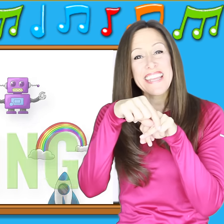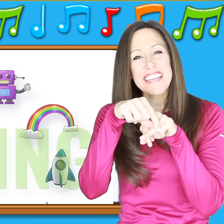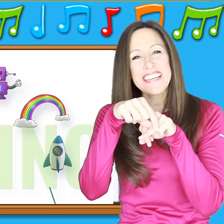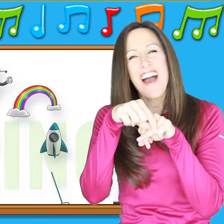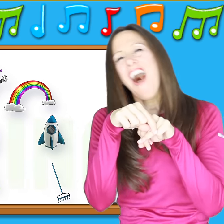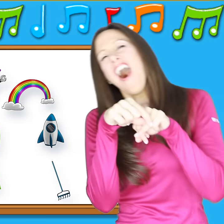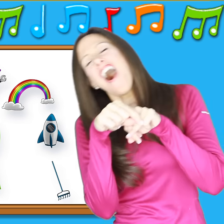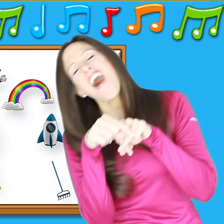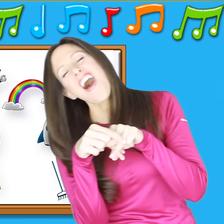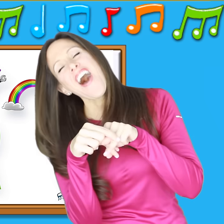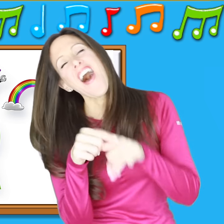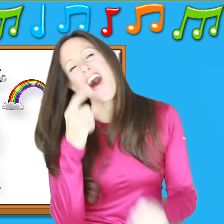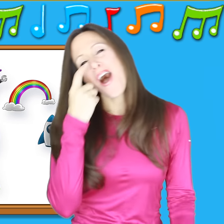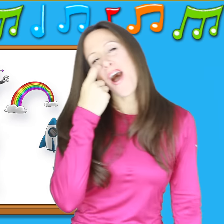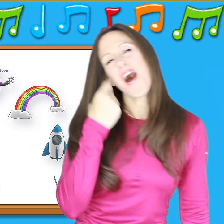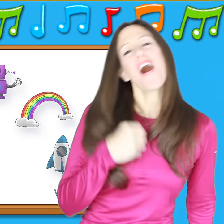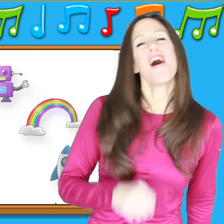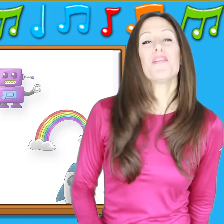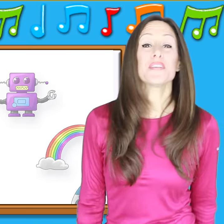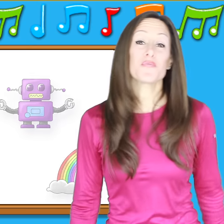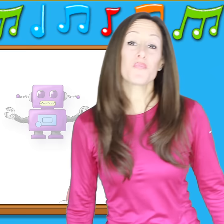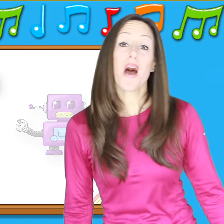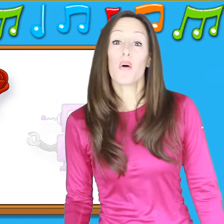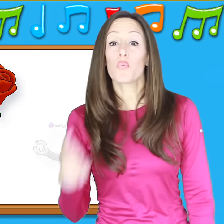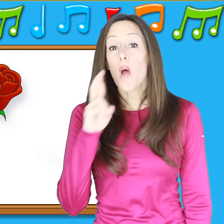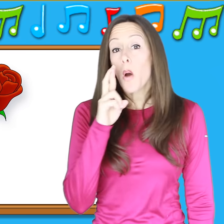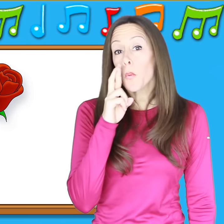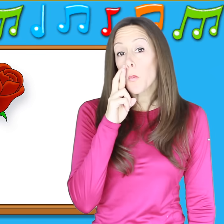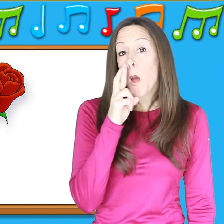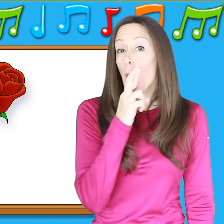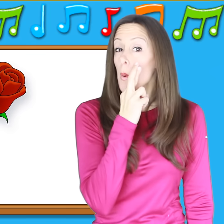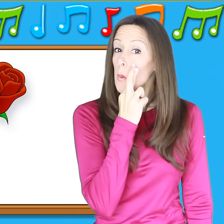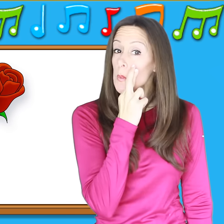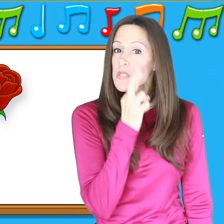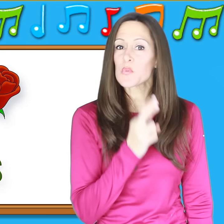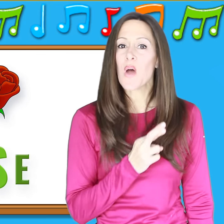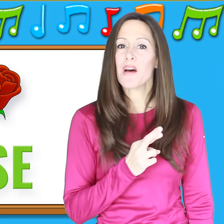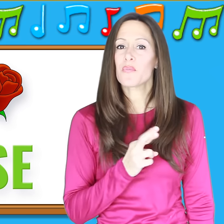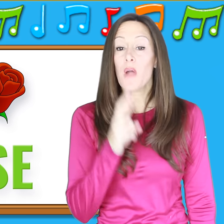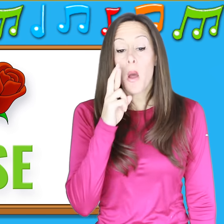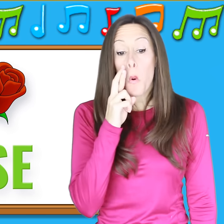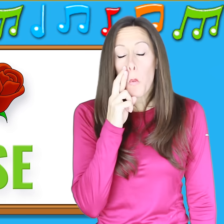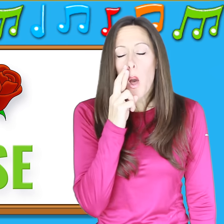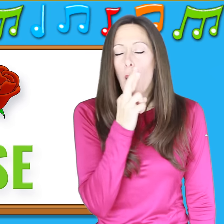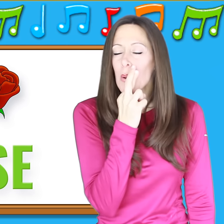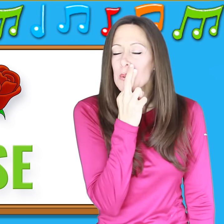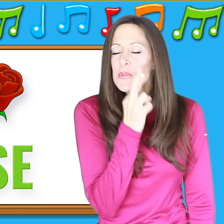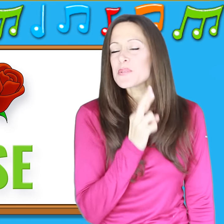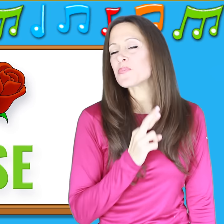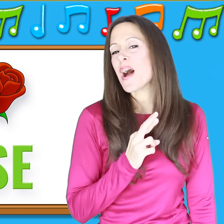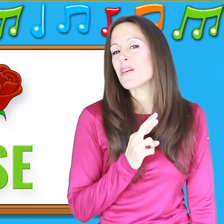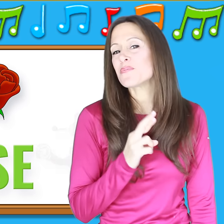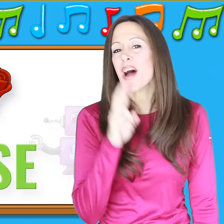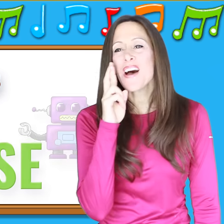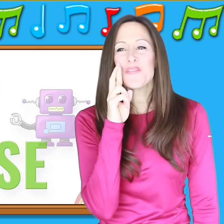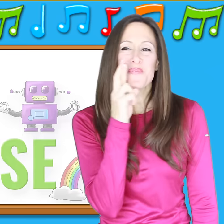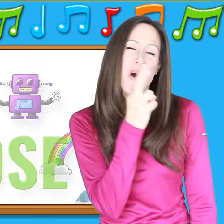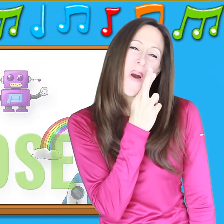ring. R is for rose, rose,